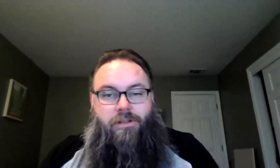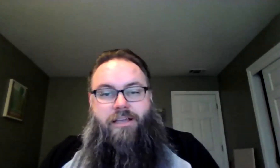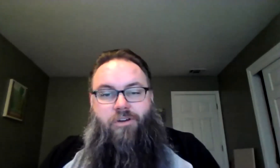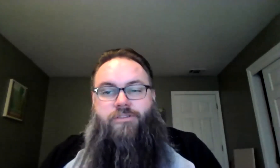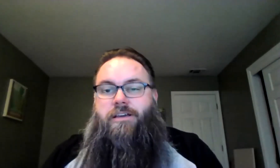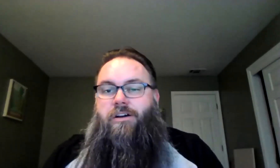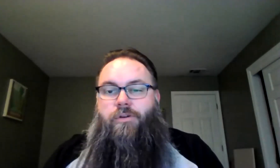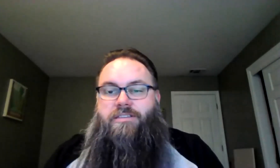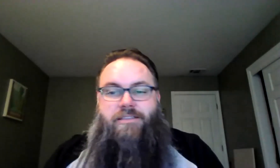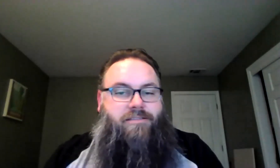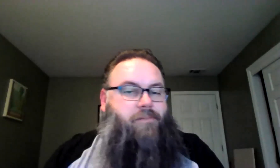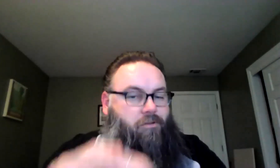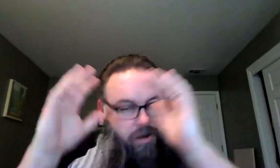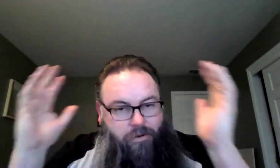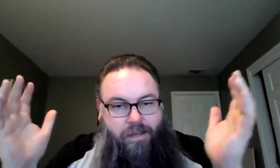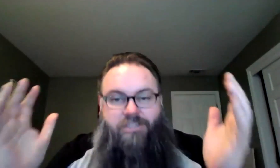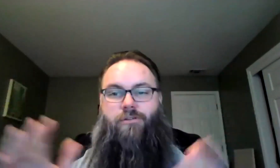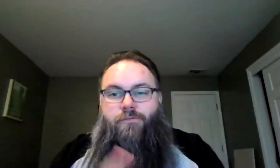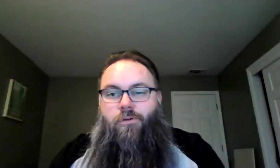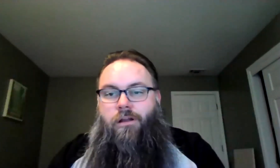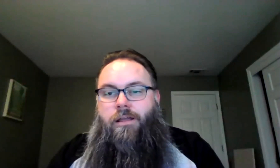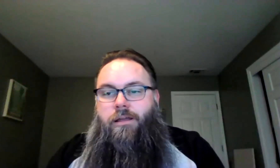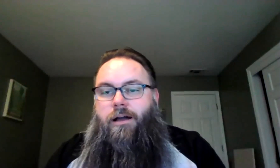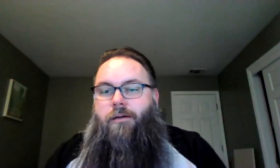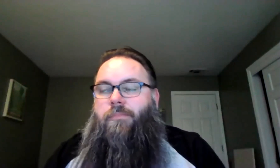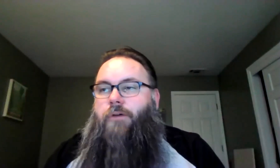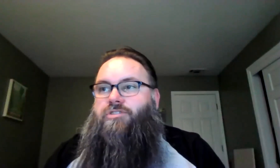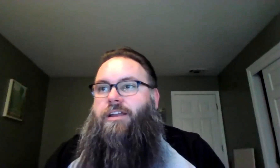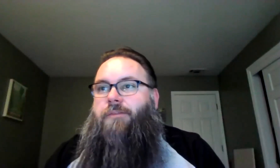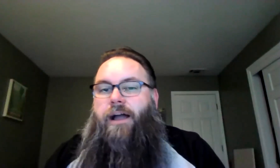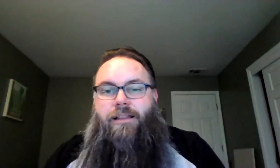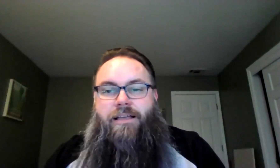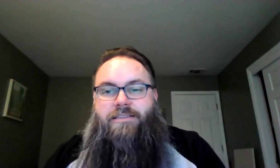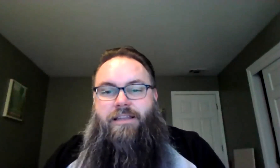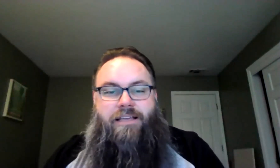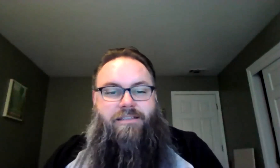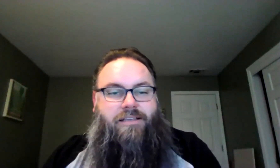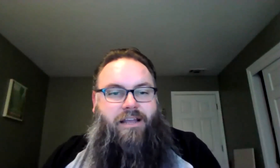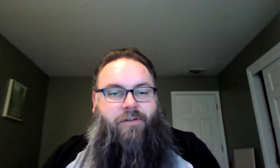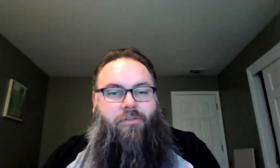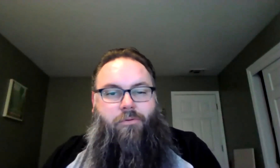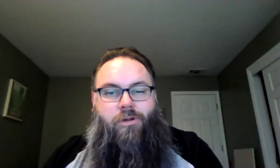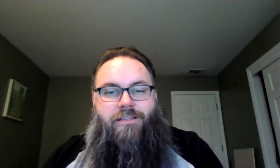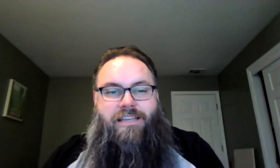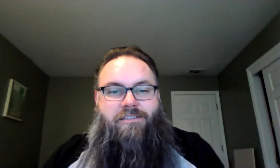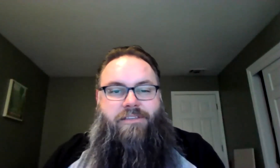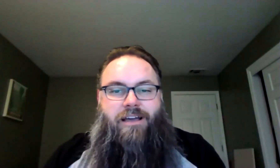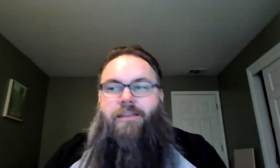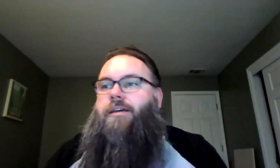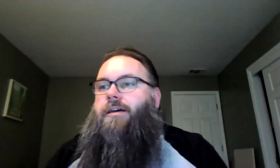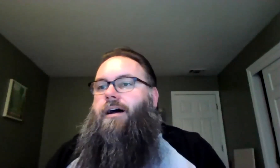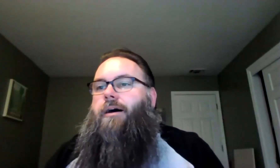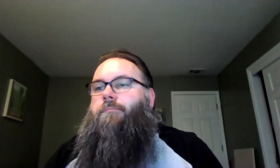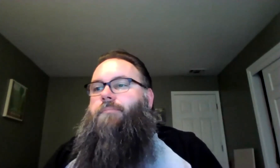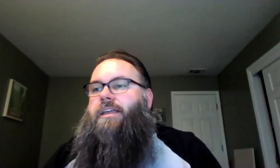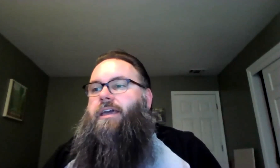the way it's utilized. Alta always gets great recognition for how we try to keep ILS and SLS kind of how they were intended to be